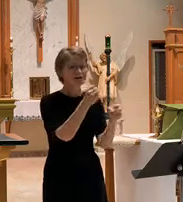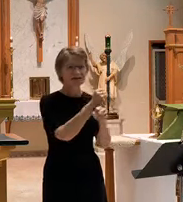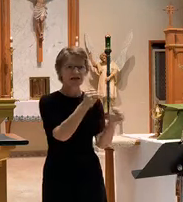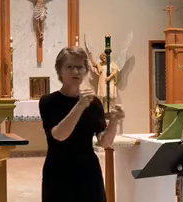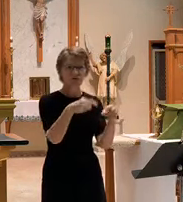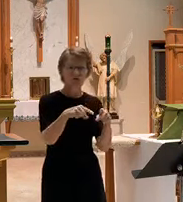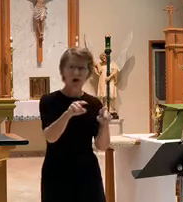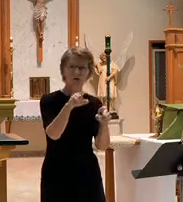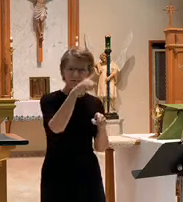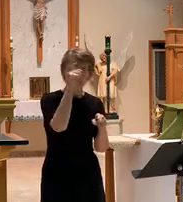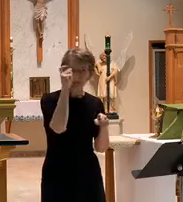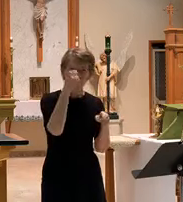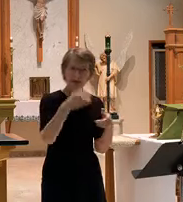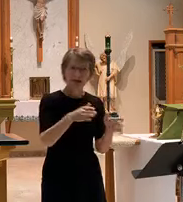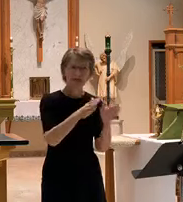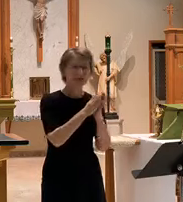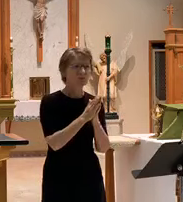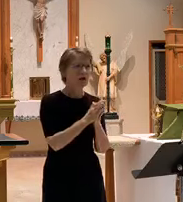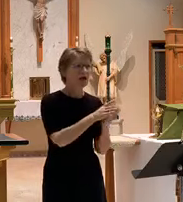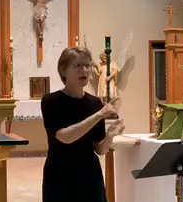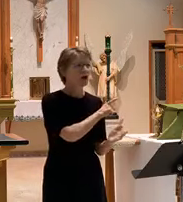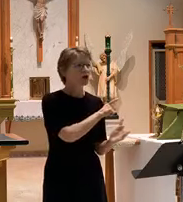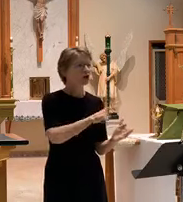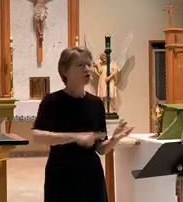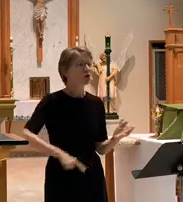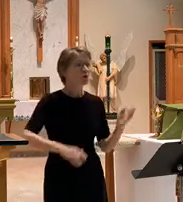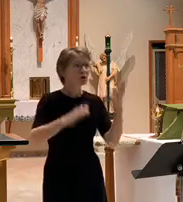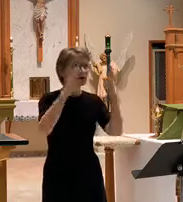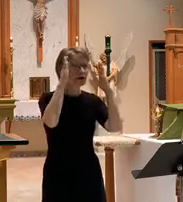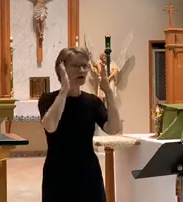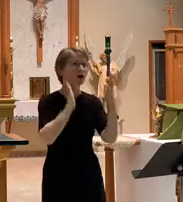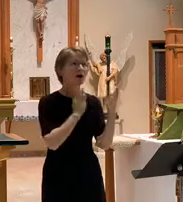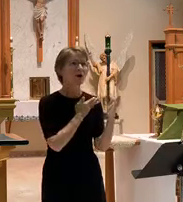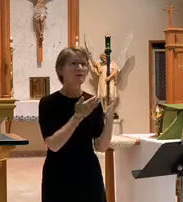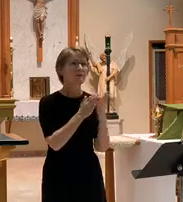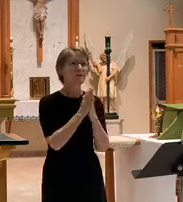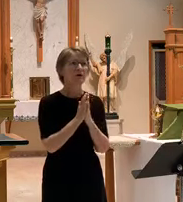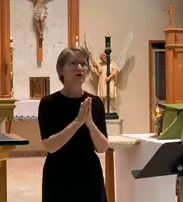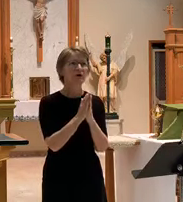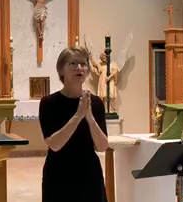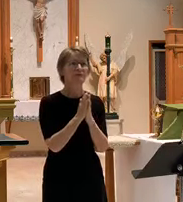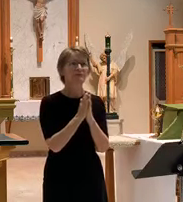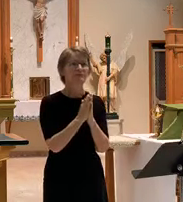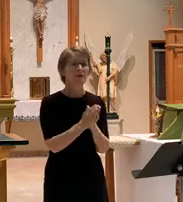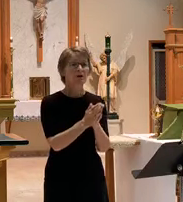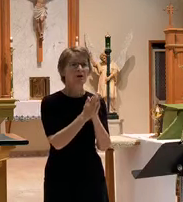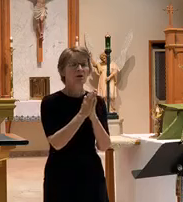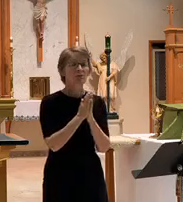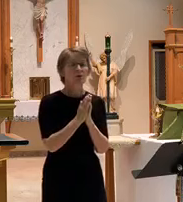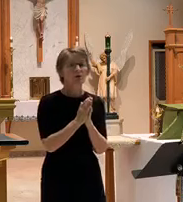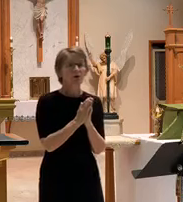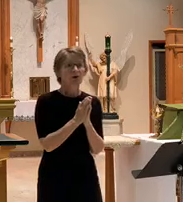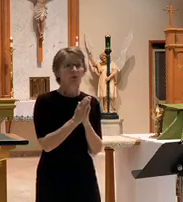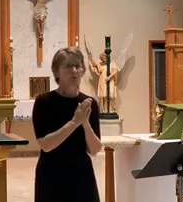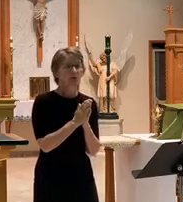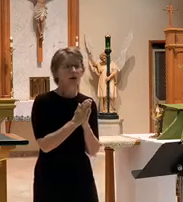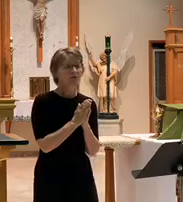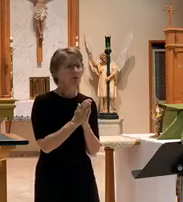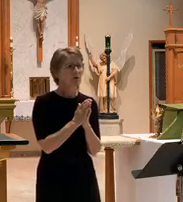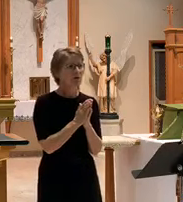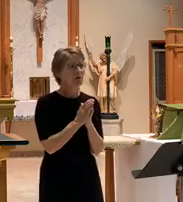summer, let us pray to the Lord. Lord, hear our prayer. For contributions to our